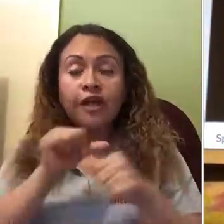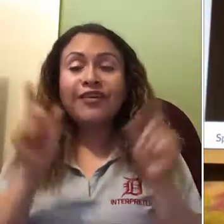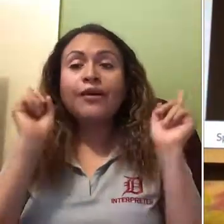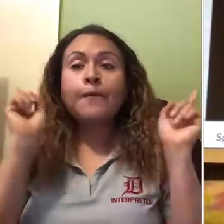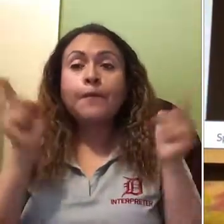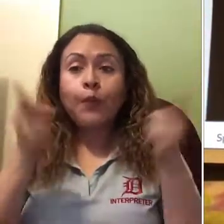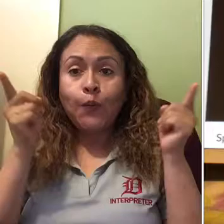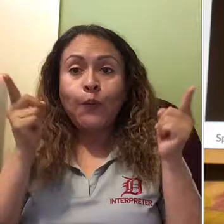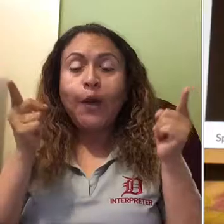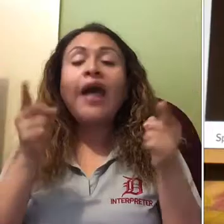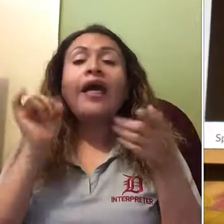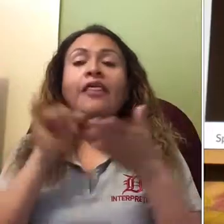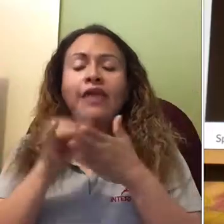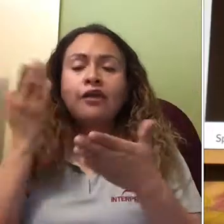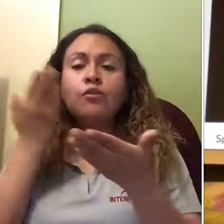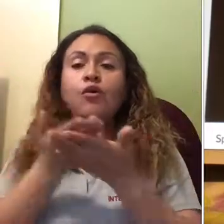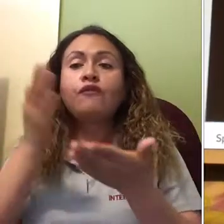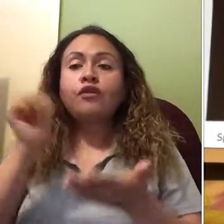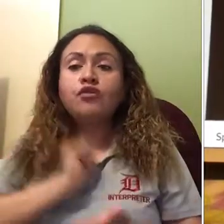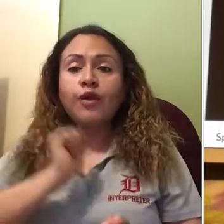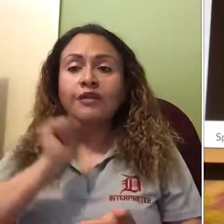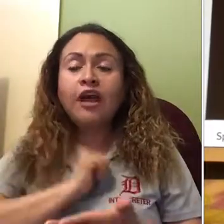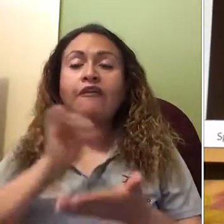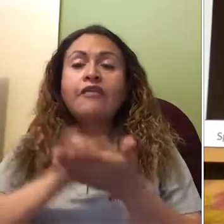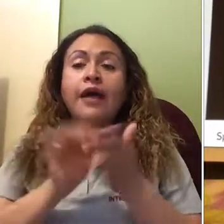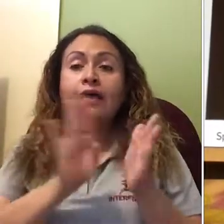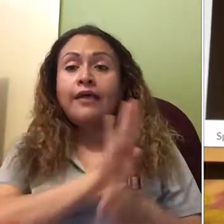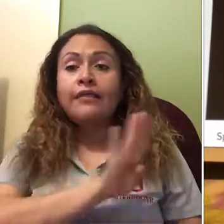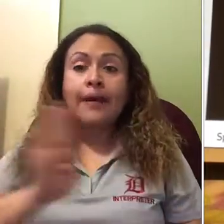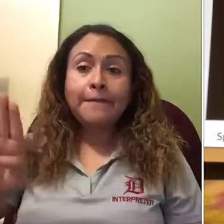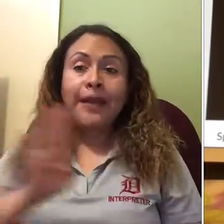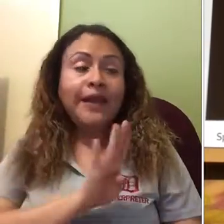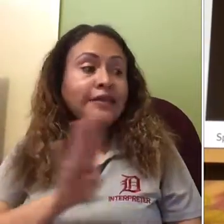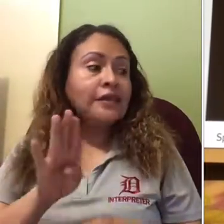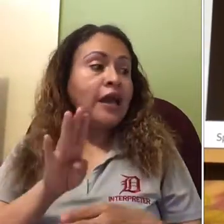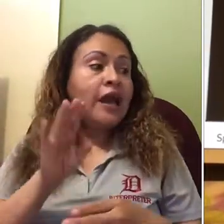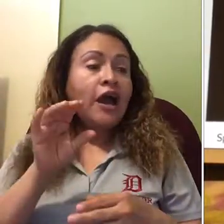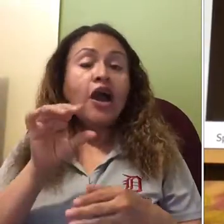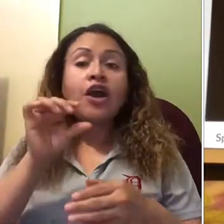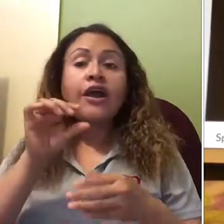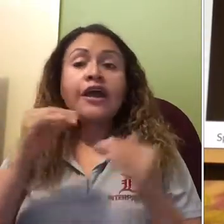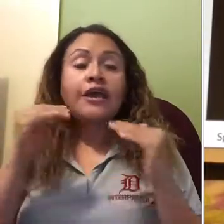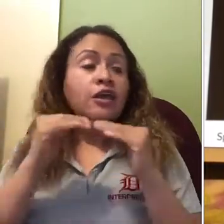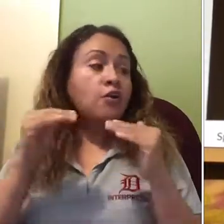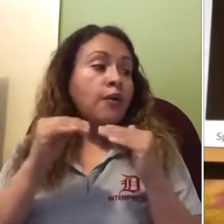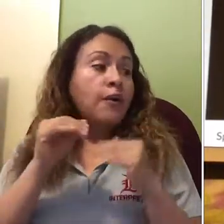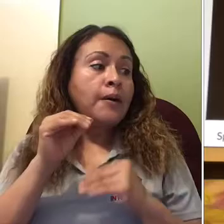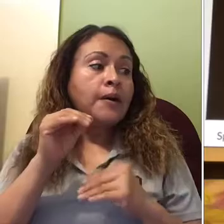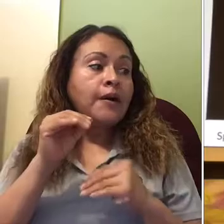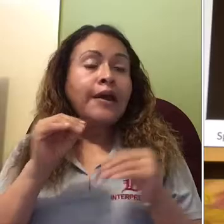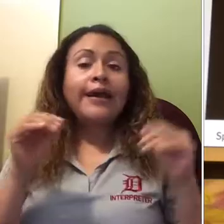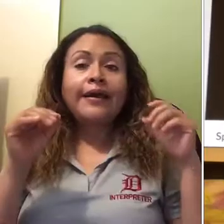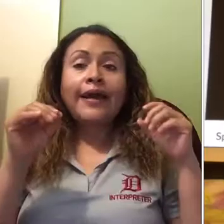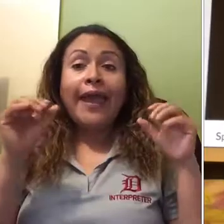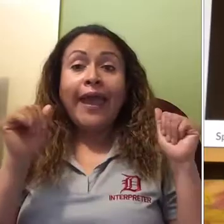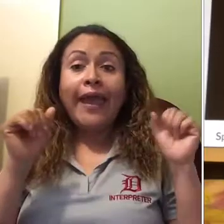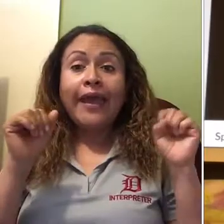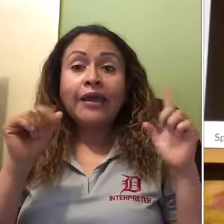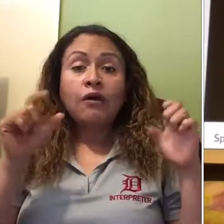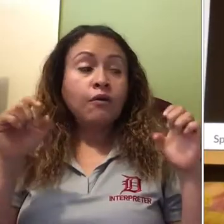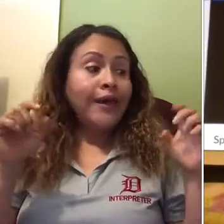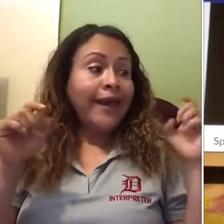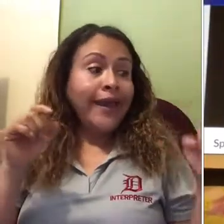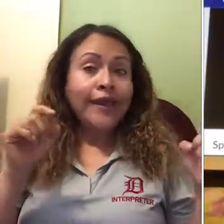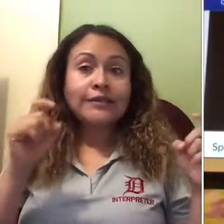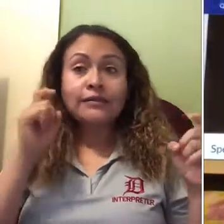sides are equal, we have proved to ourselves that the base angles are equal. And if we call the measure of these base angles x, then we know that x